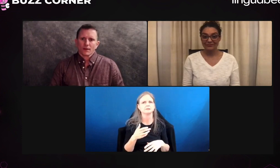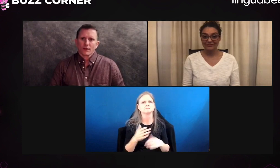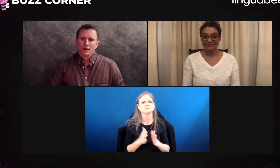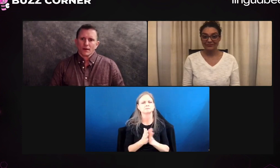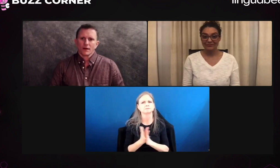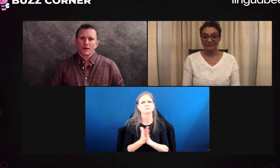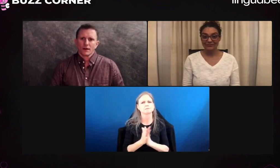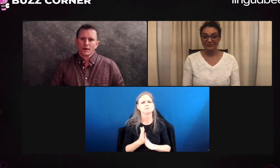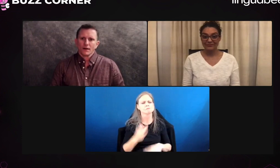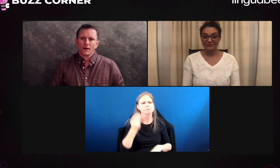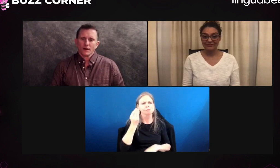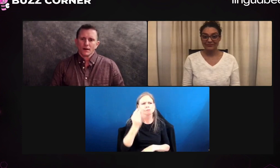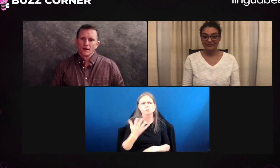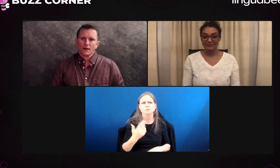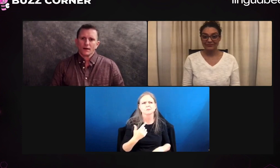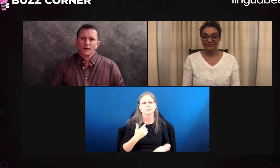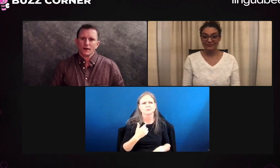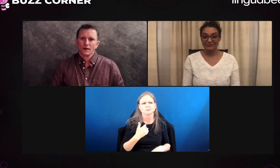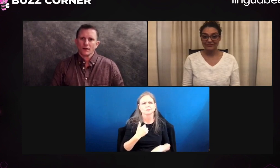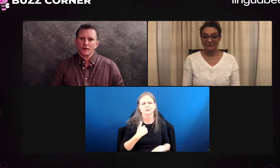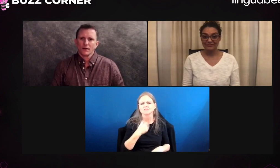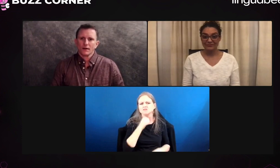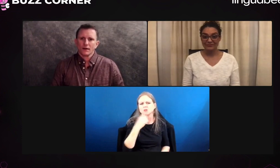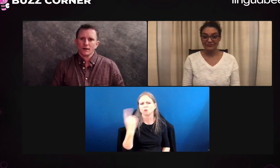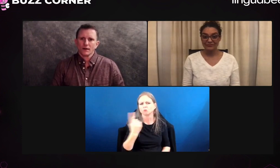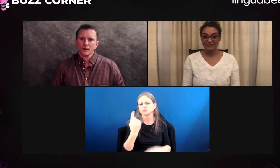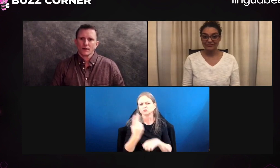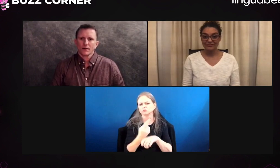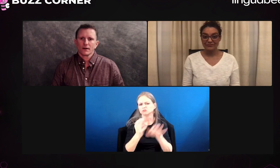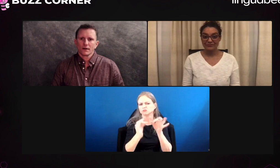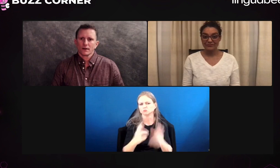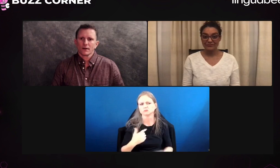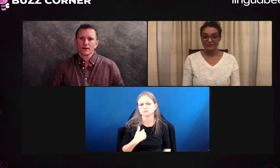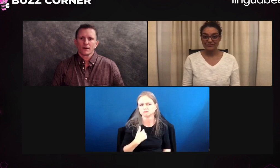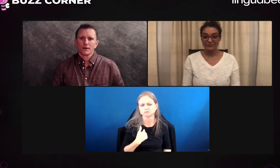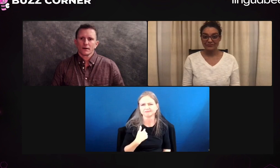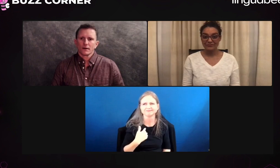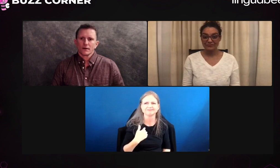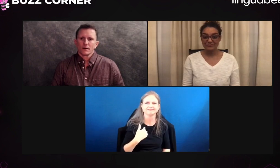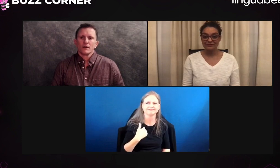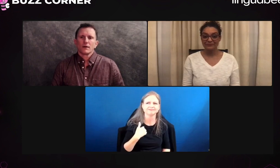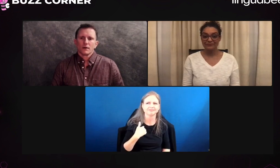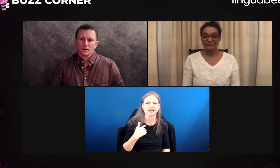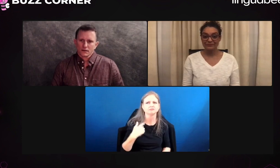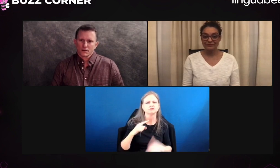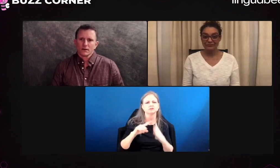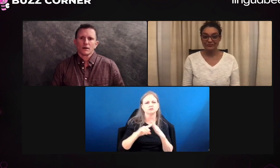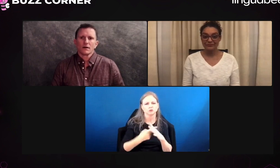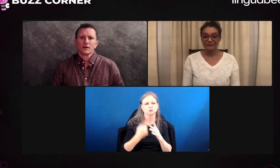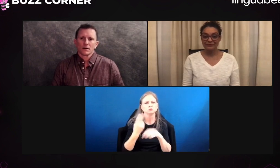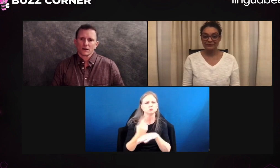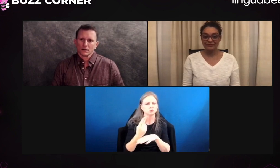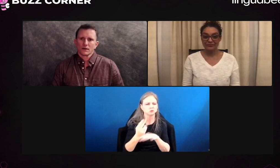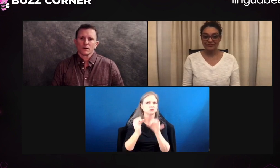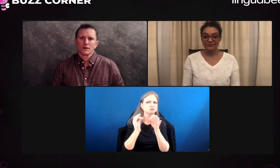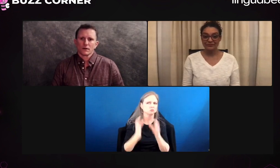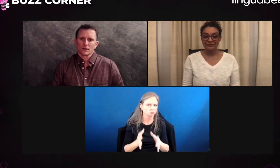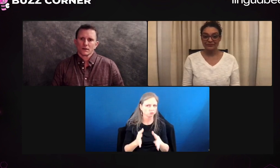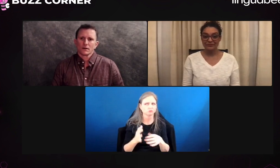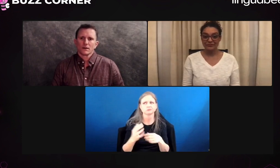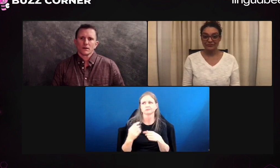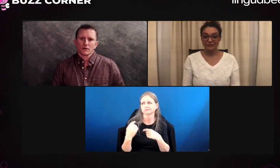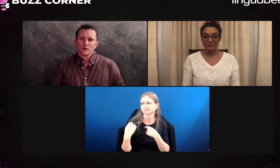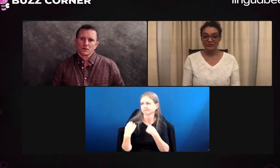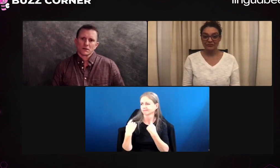So just taking a step back to answer the initial question, really, I have to admit that I don't always use